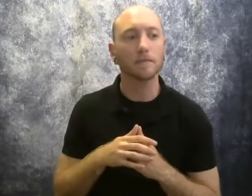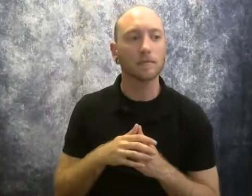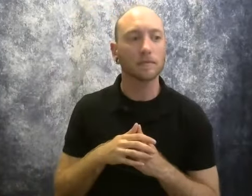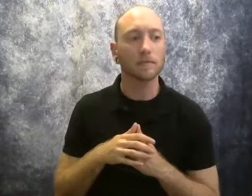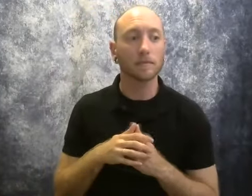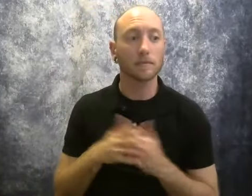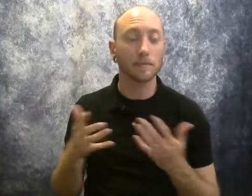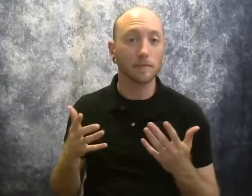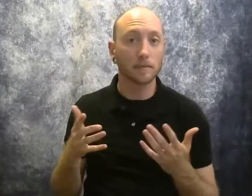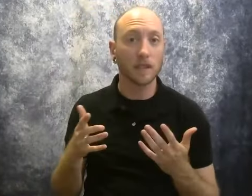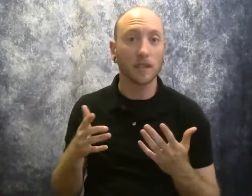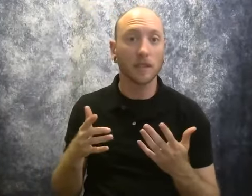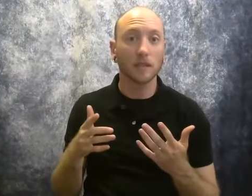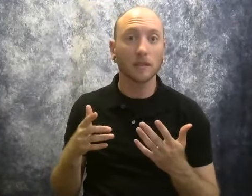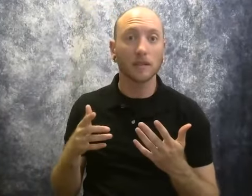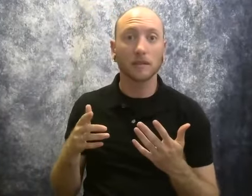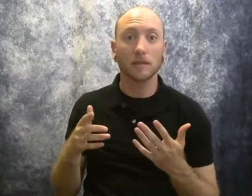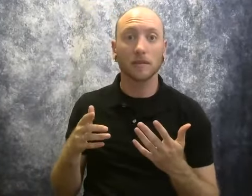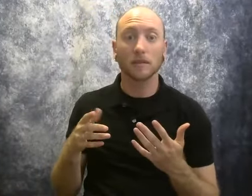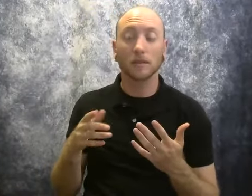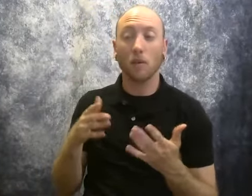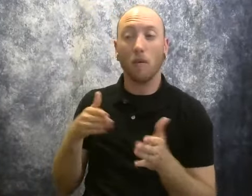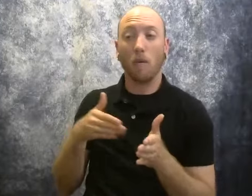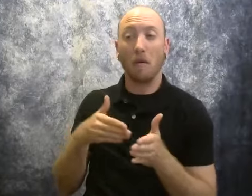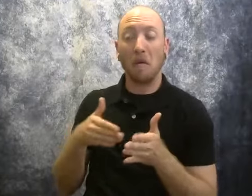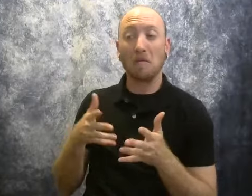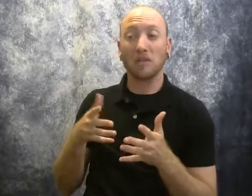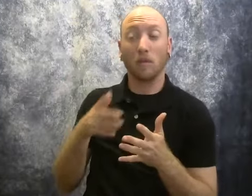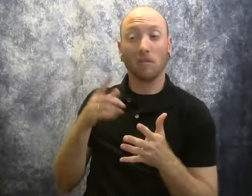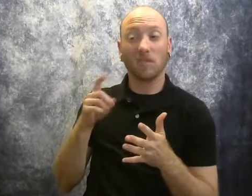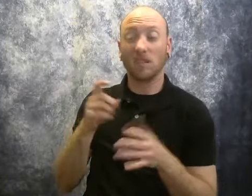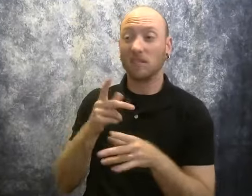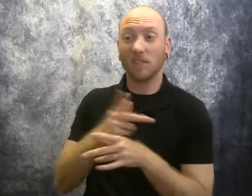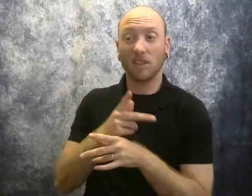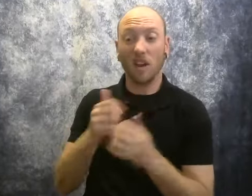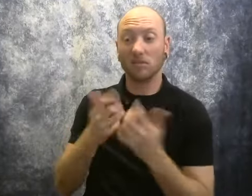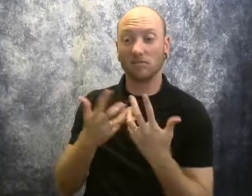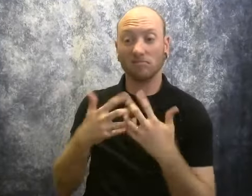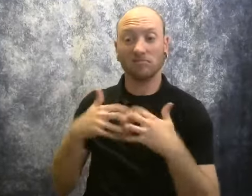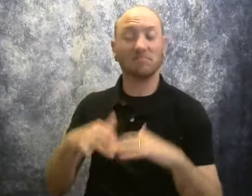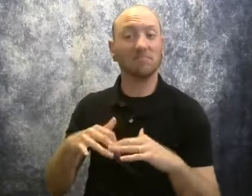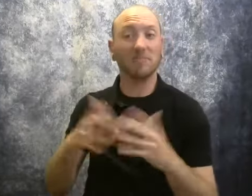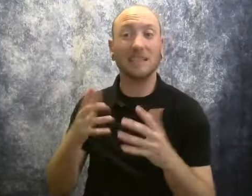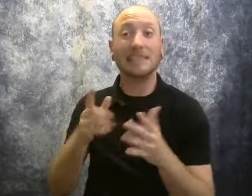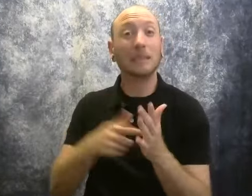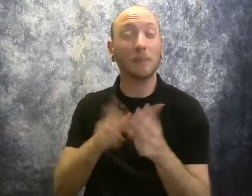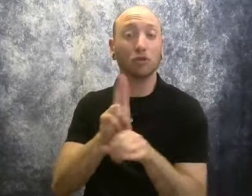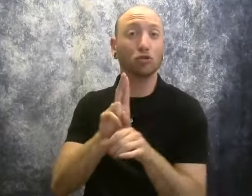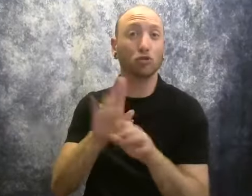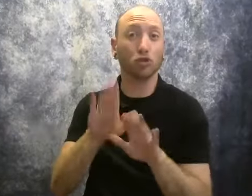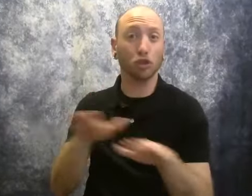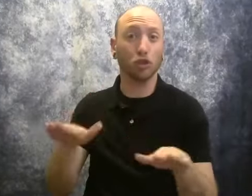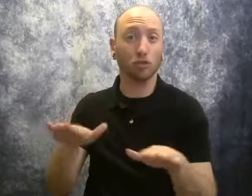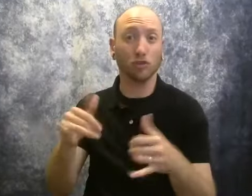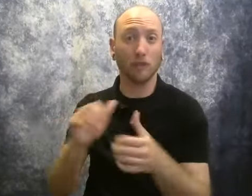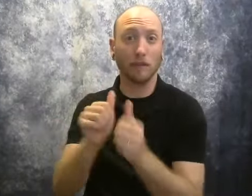And really the focus of life was either we were going to work or we were talking through our children. And that was the